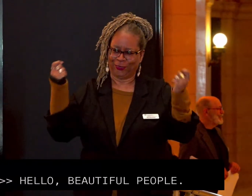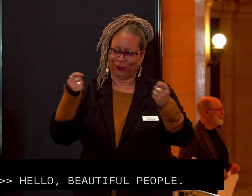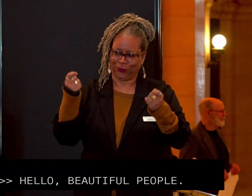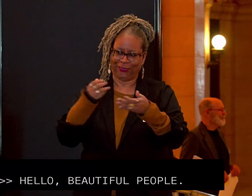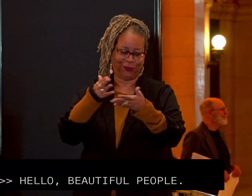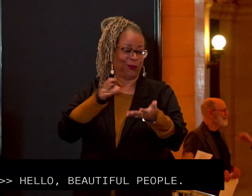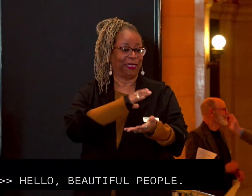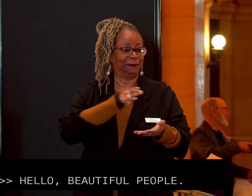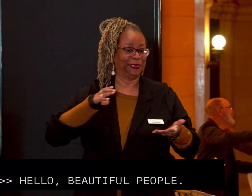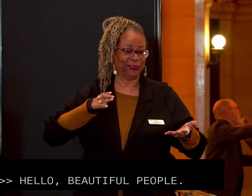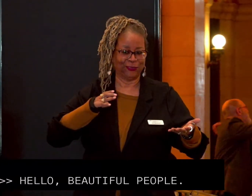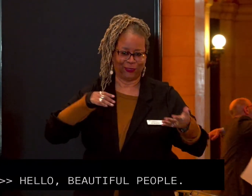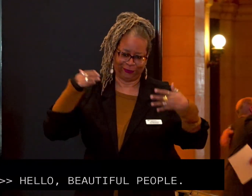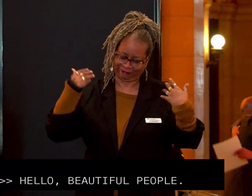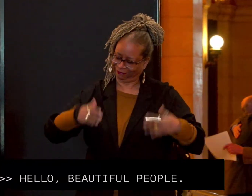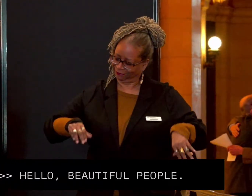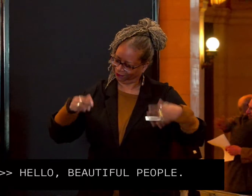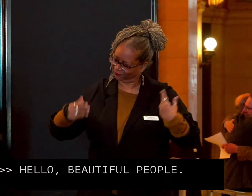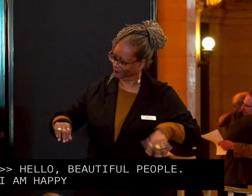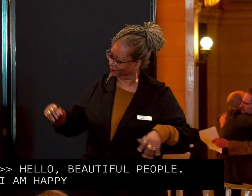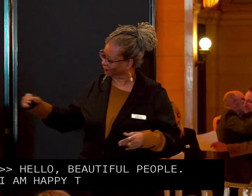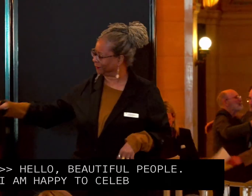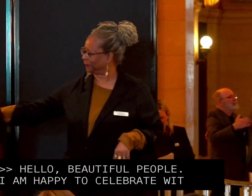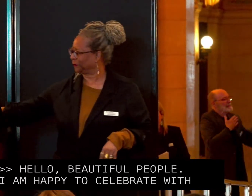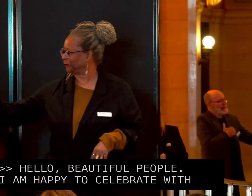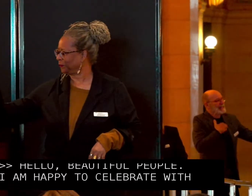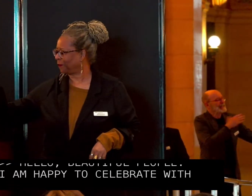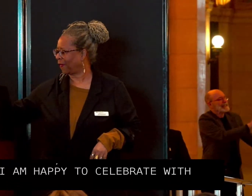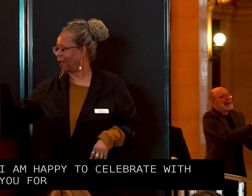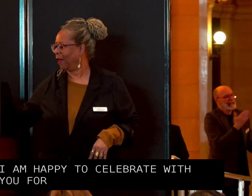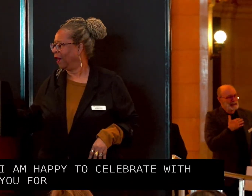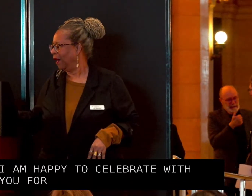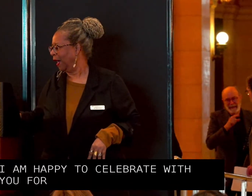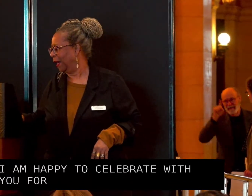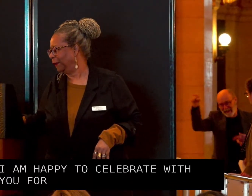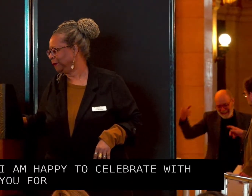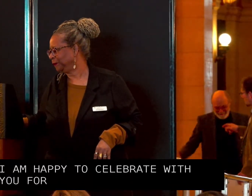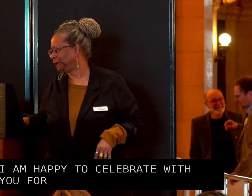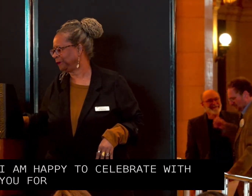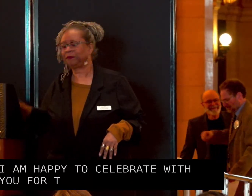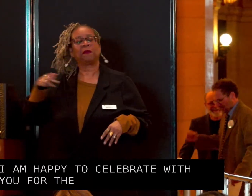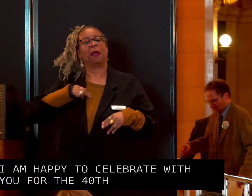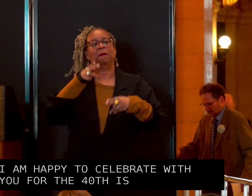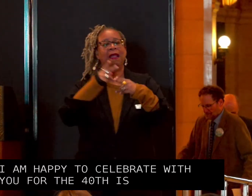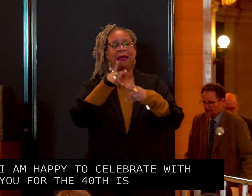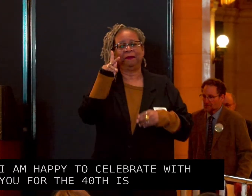I am happy to celebrate with you for the 40th anniversary.